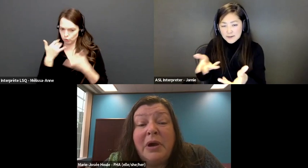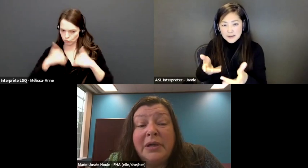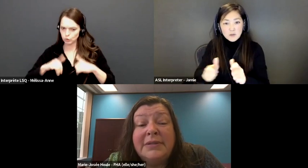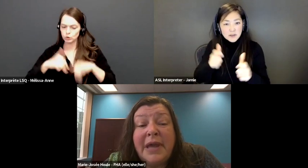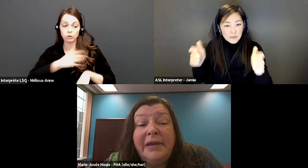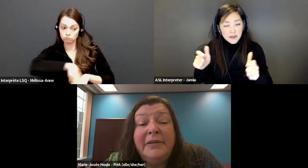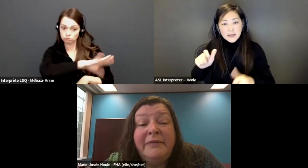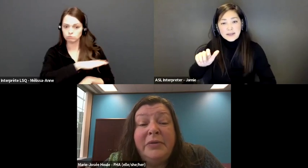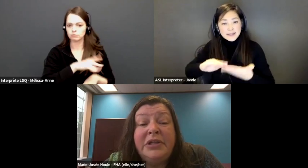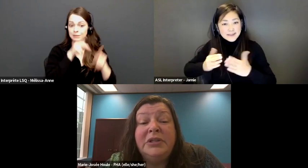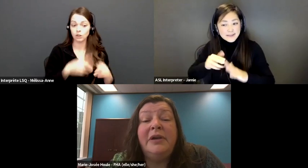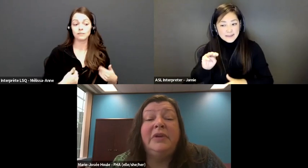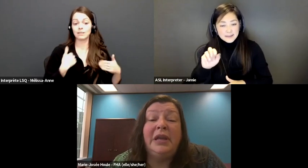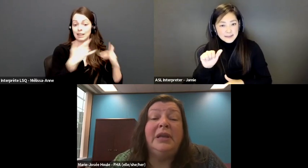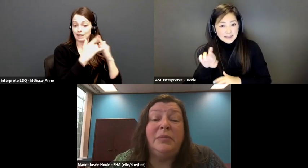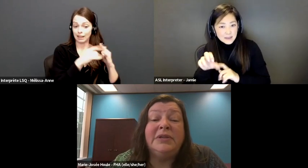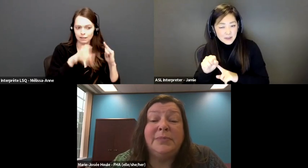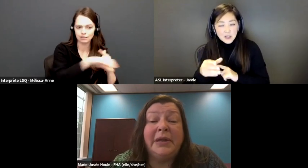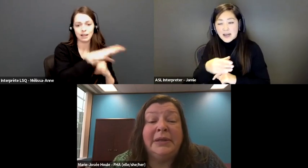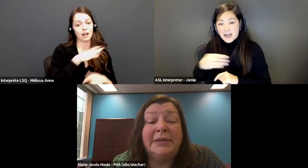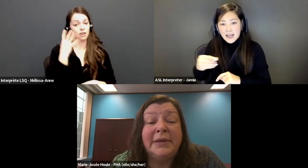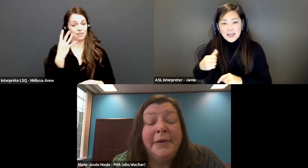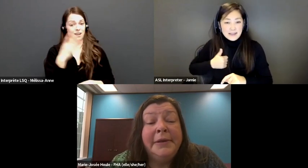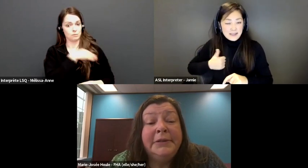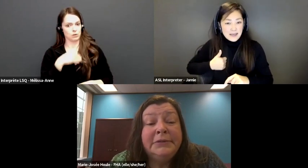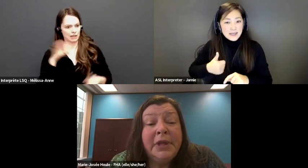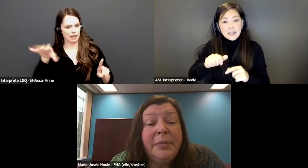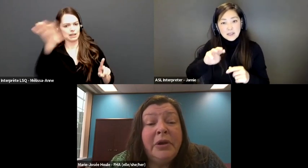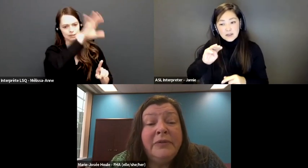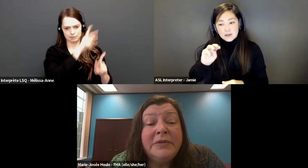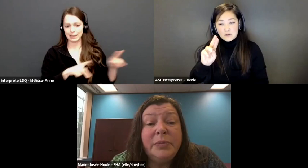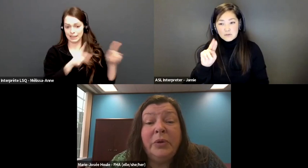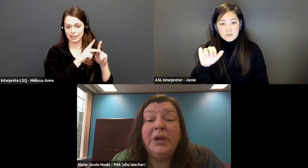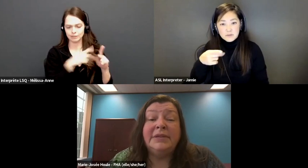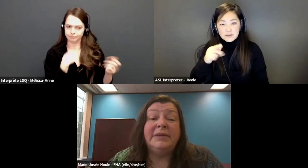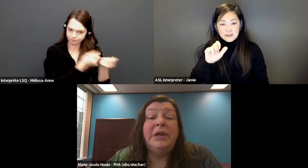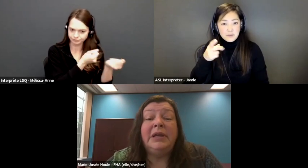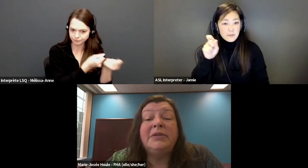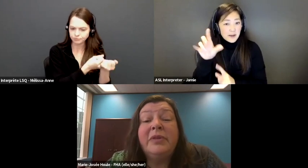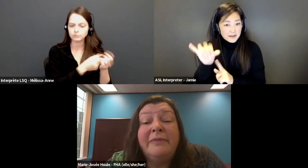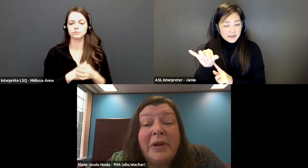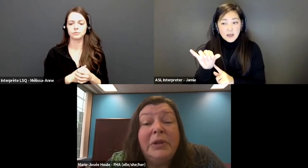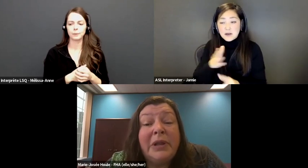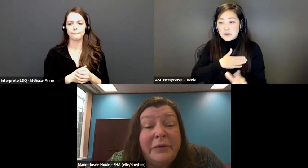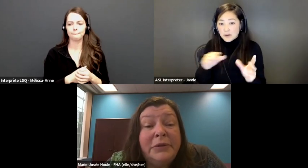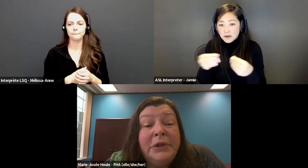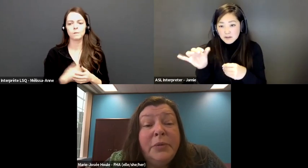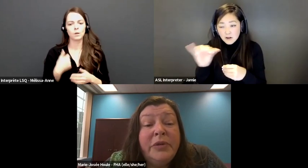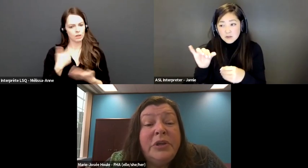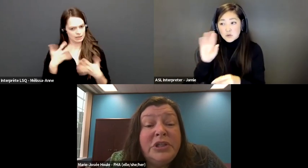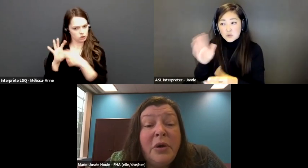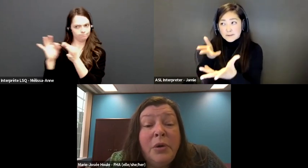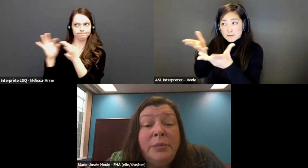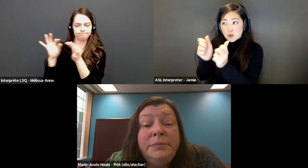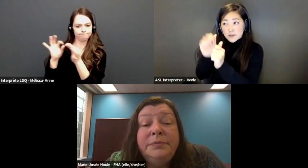Mayor's Caucus and the Federation of Canadian Municipalities. And my office will be organizing meetings with the federal level,